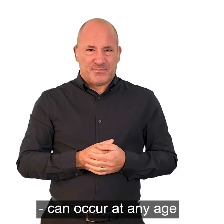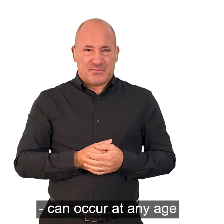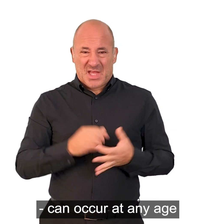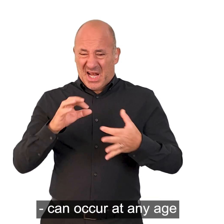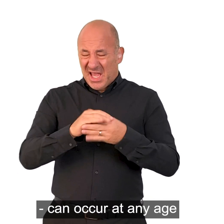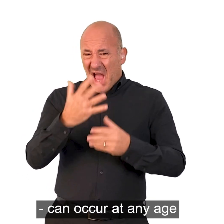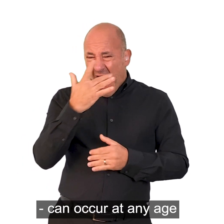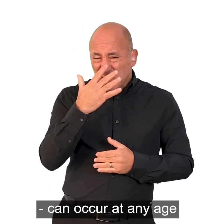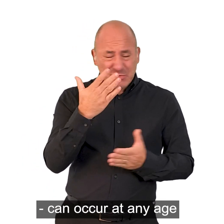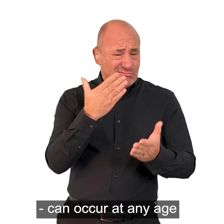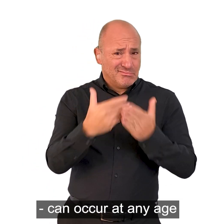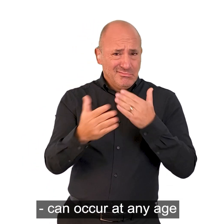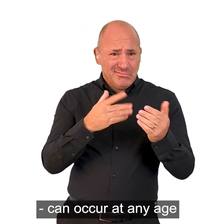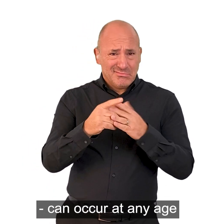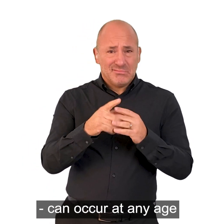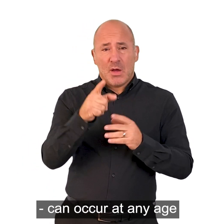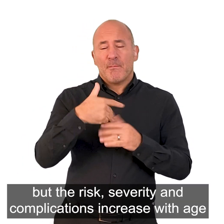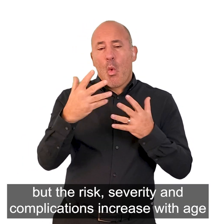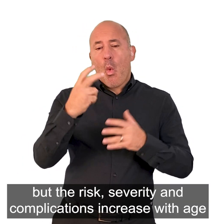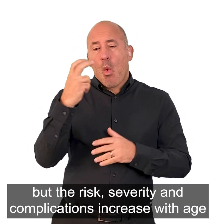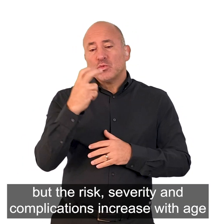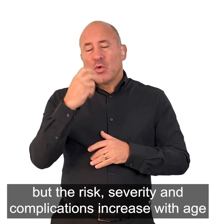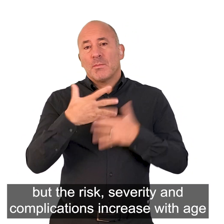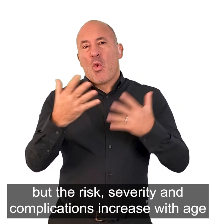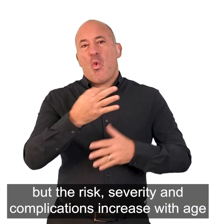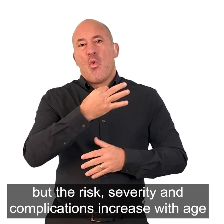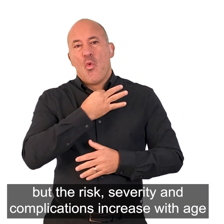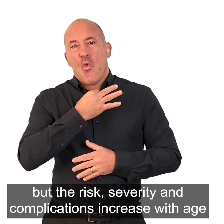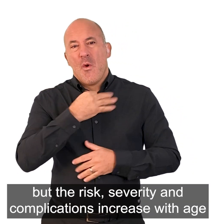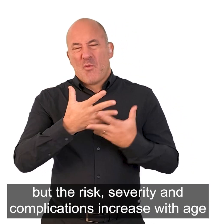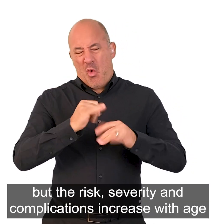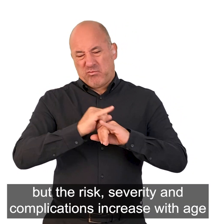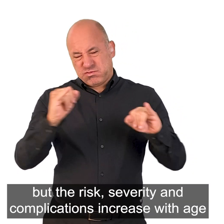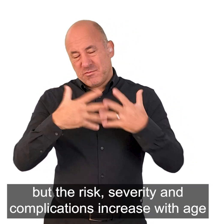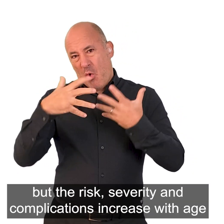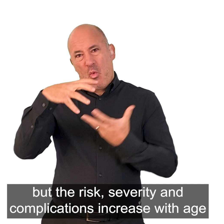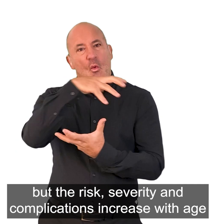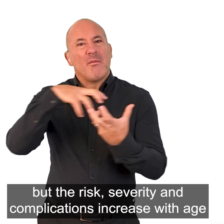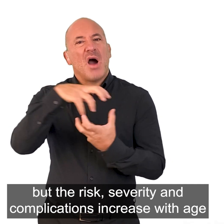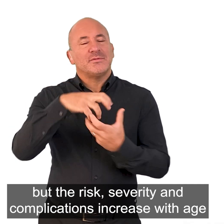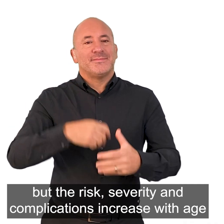Can occur at any age, but the risk, severity and complications increase with age.